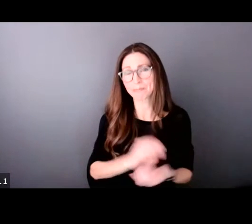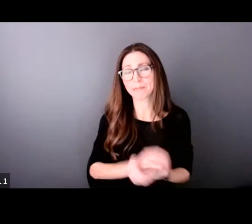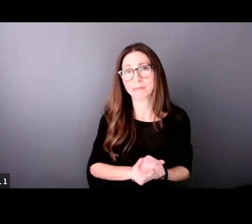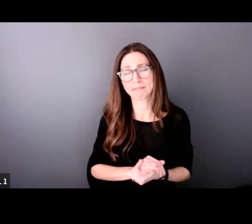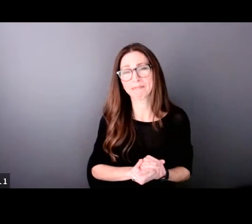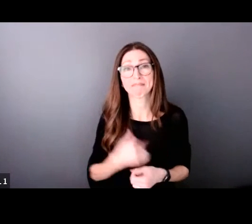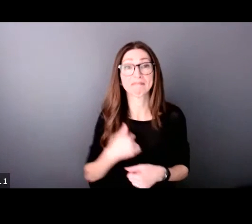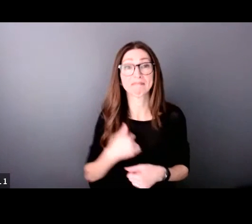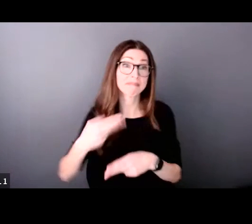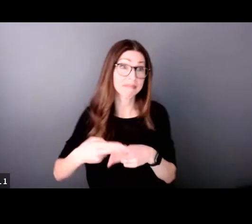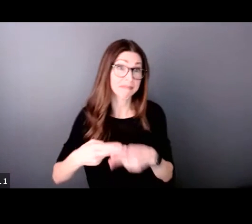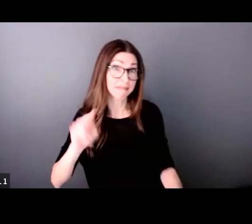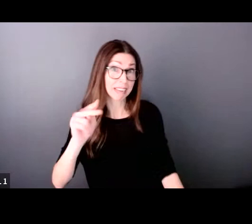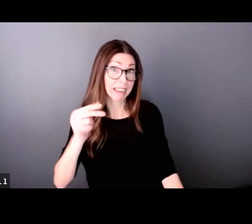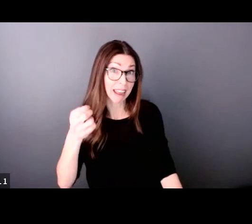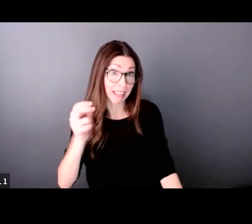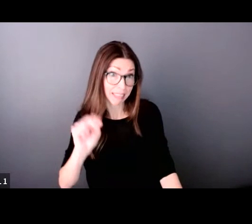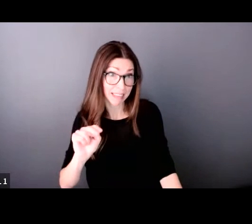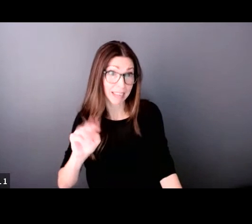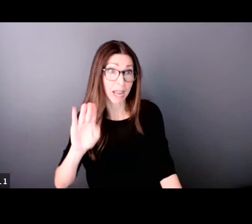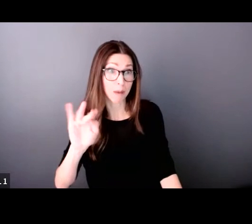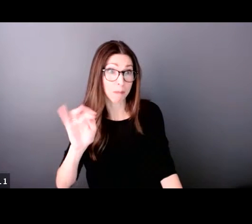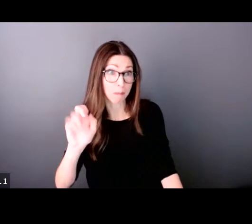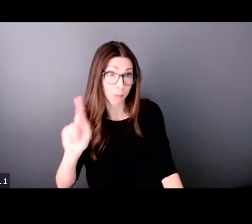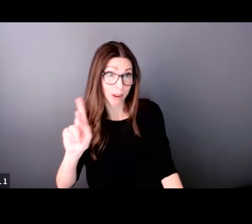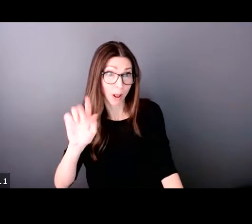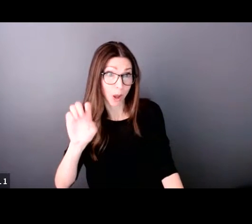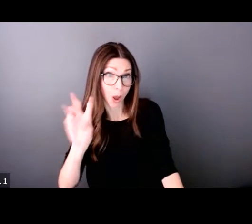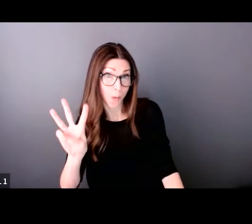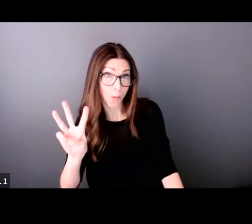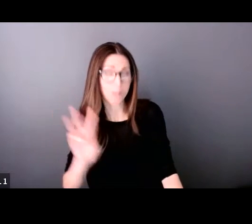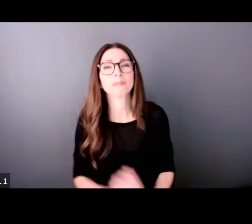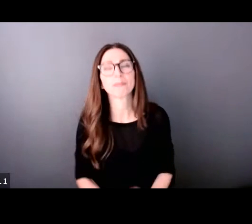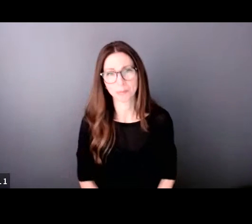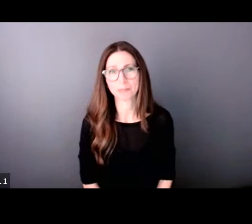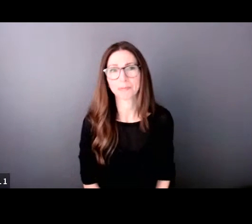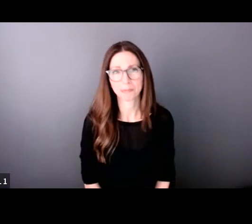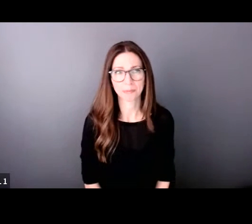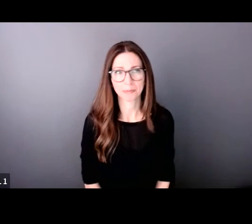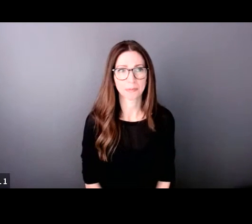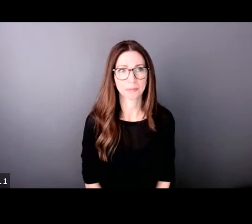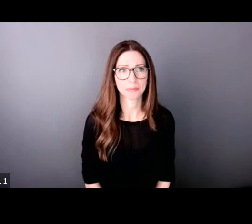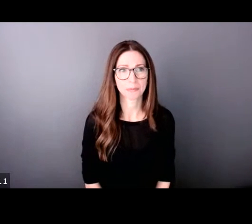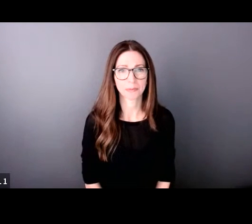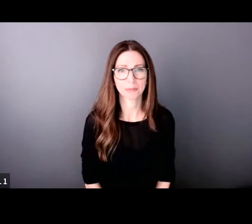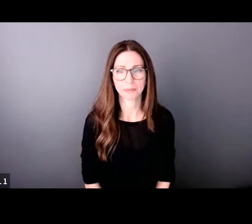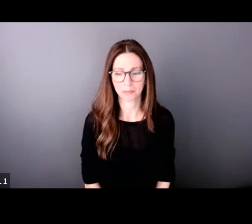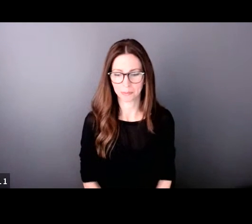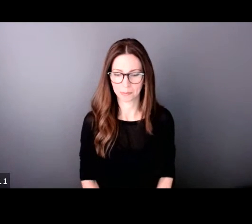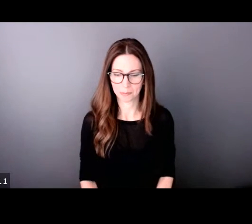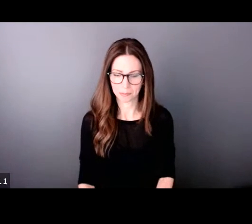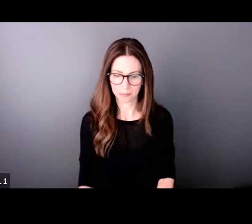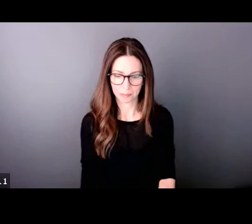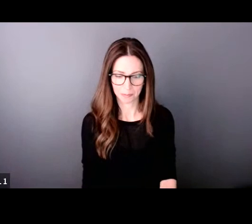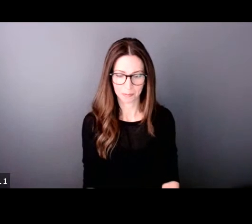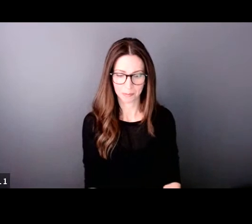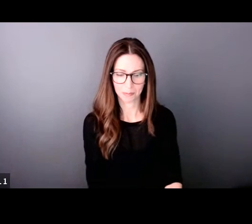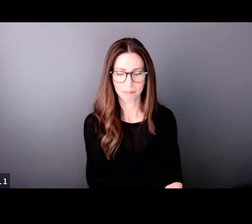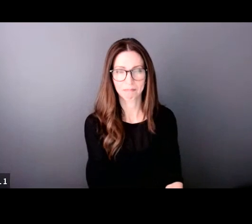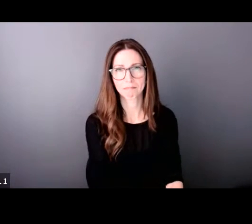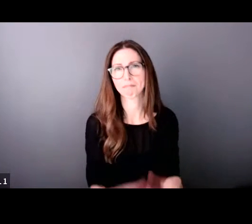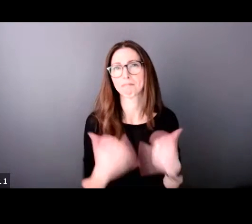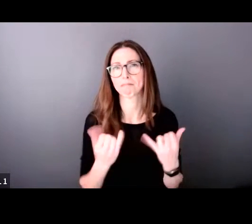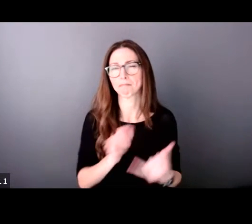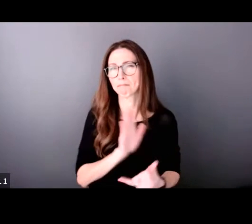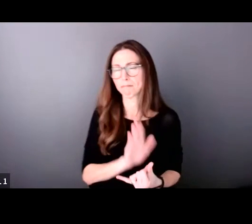Brinklow. Nene radina tung konde jorhonzam. Ganyo ke ha gani wakwan zoda, danankade gani duwageno. Wagenya